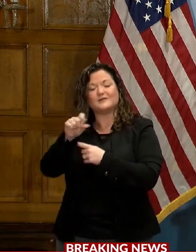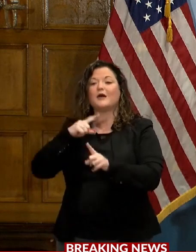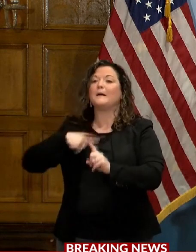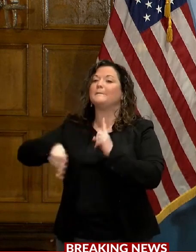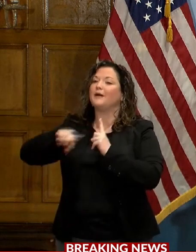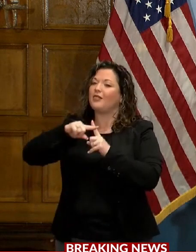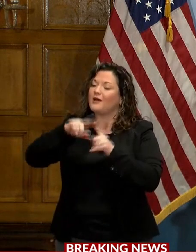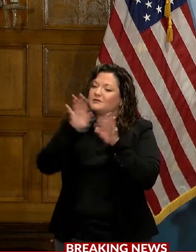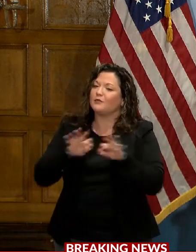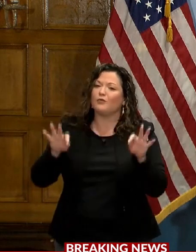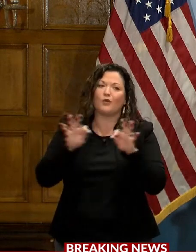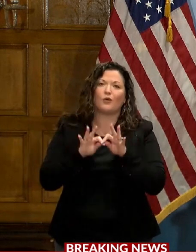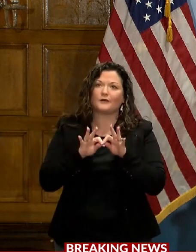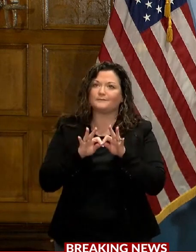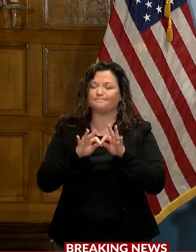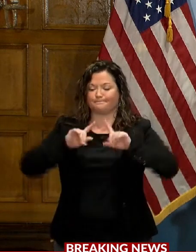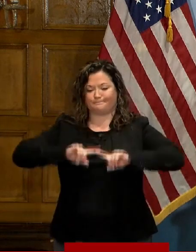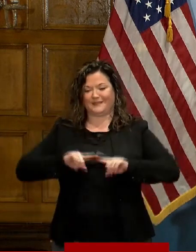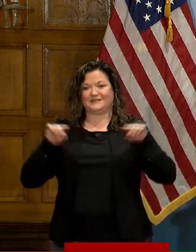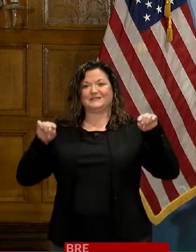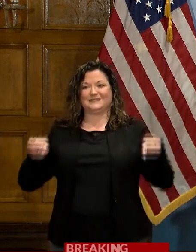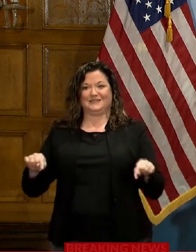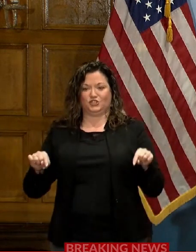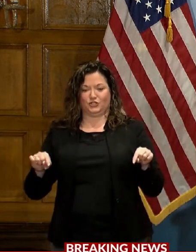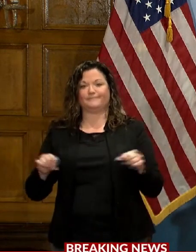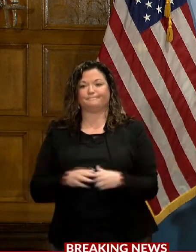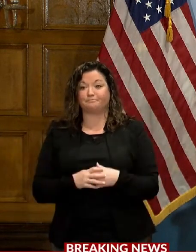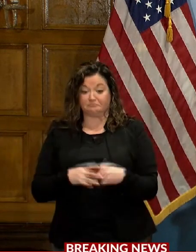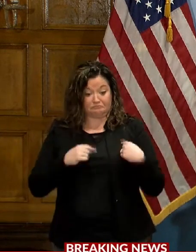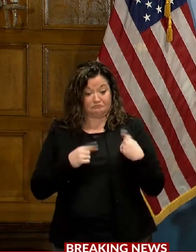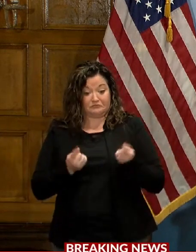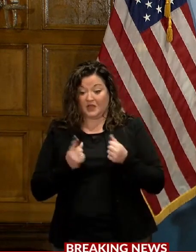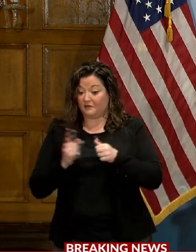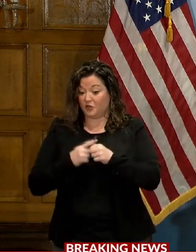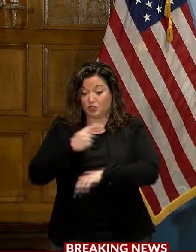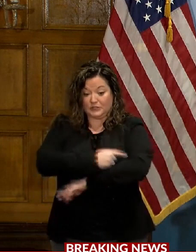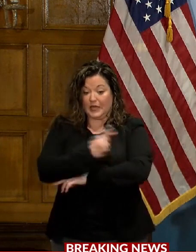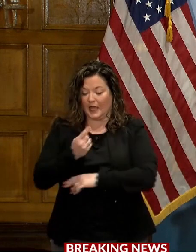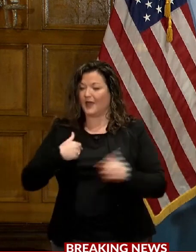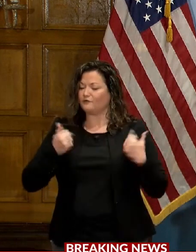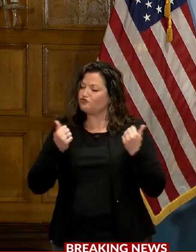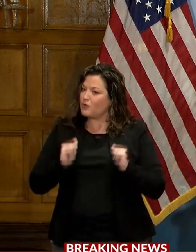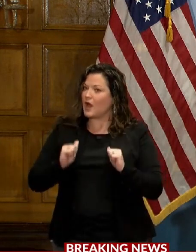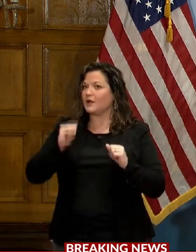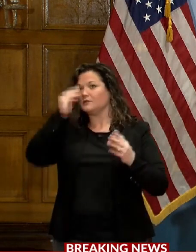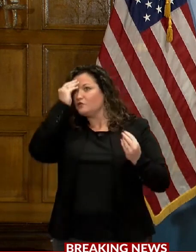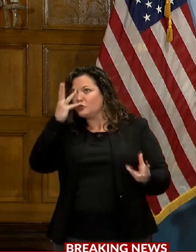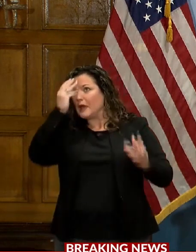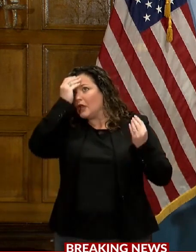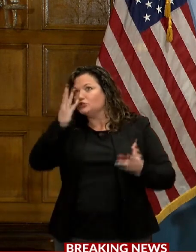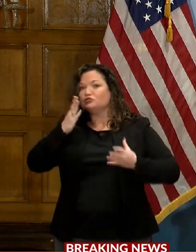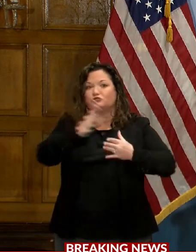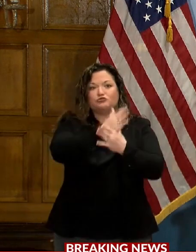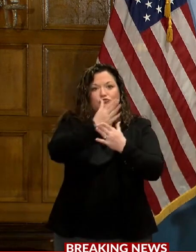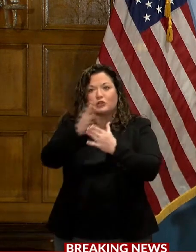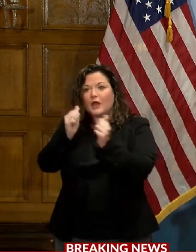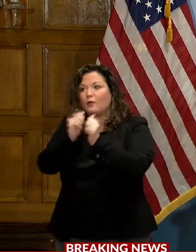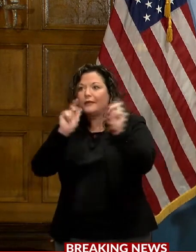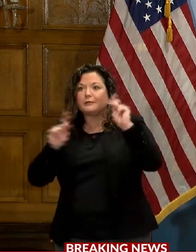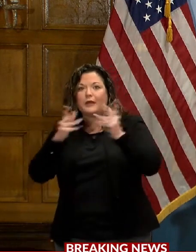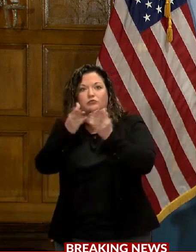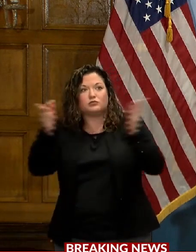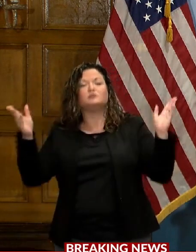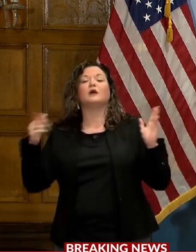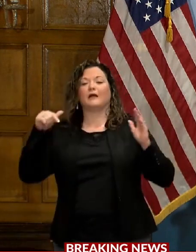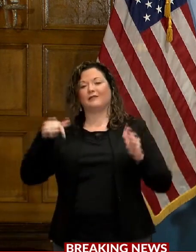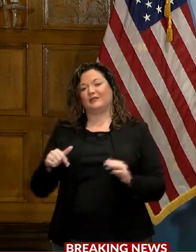to understand that distinction. And since day one, I've tried to share information with the public, and this is a